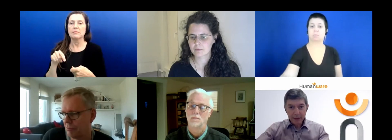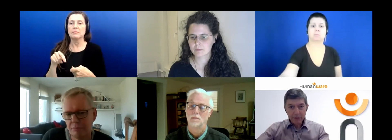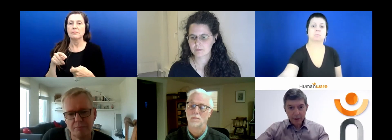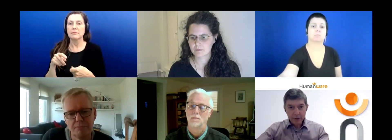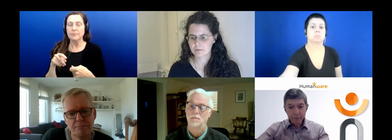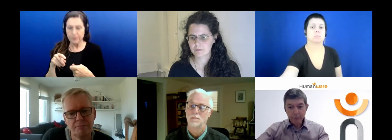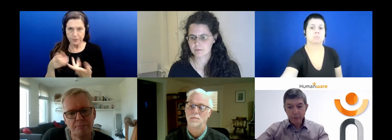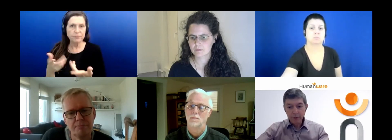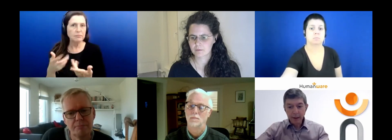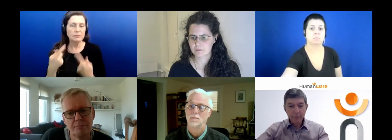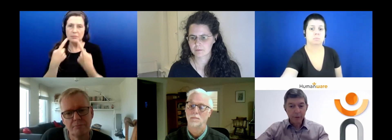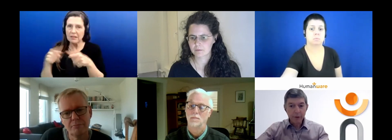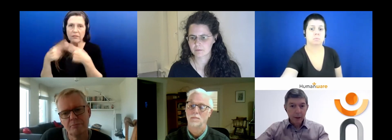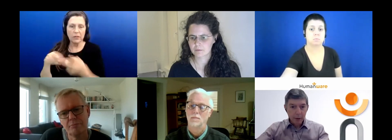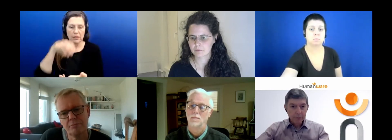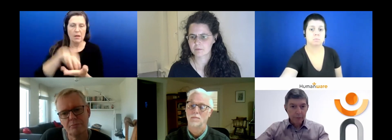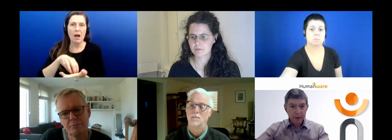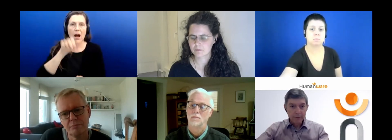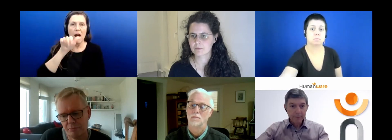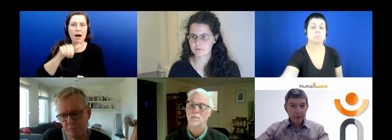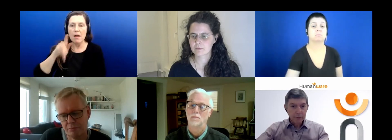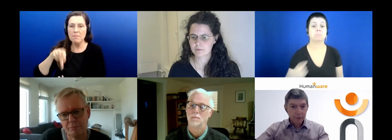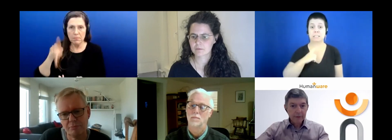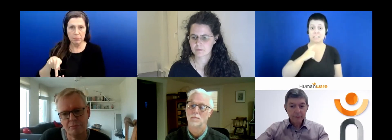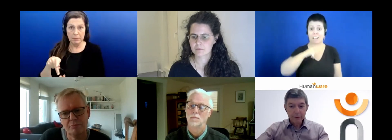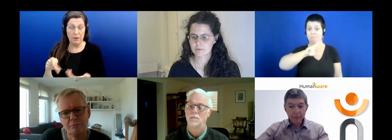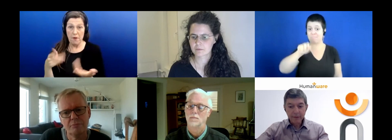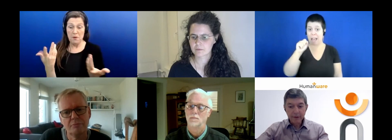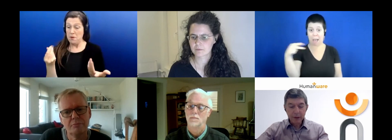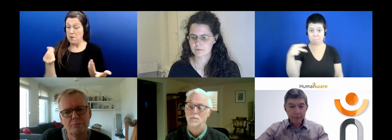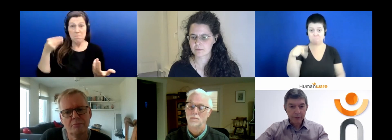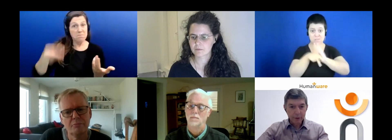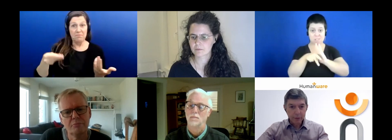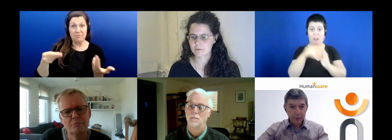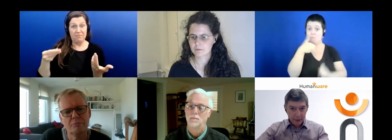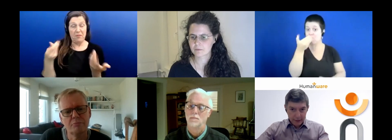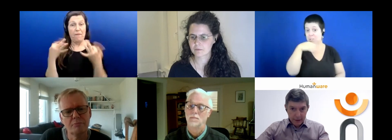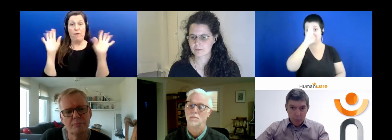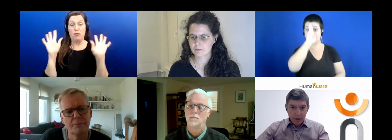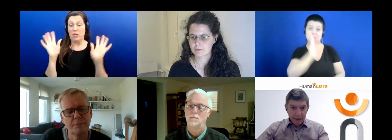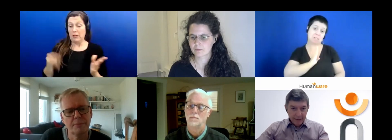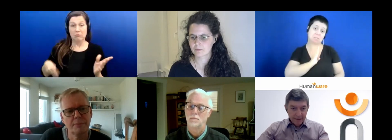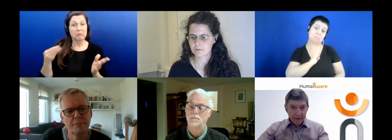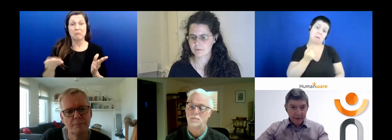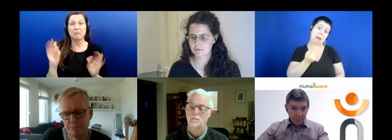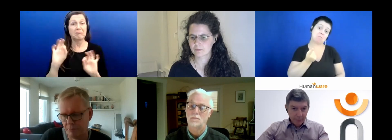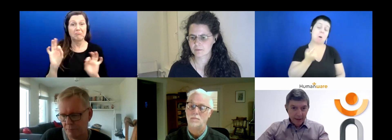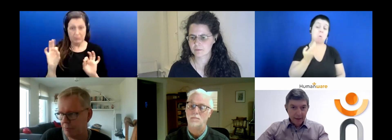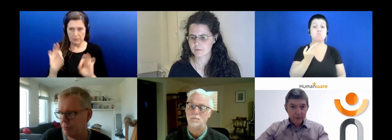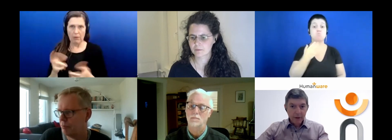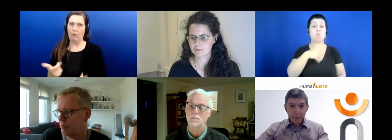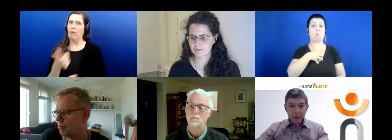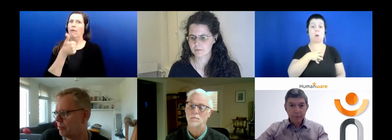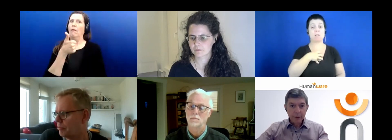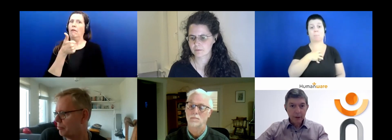the applications that are for iPhone are free. So that's actually a very good way of accessing and